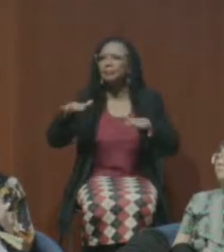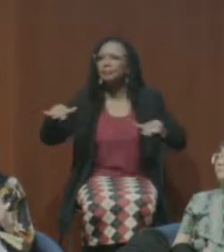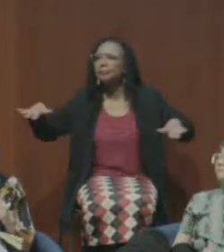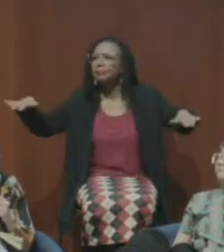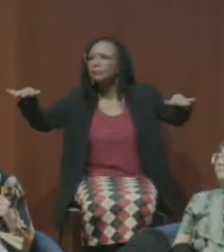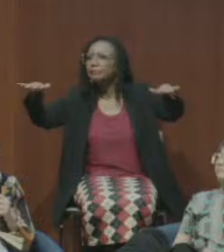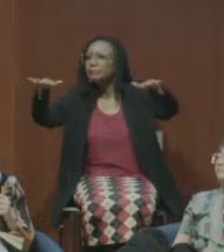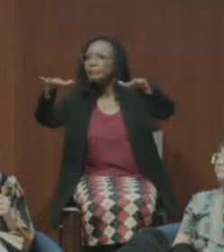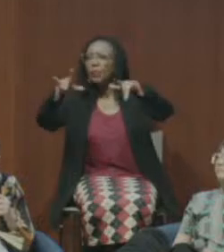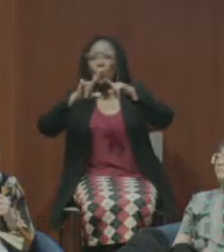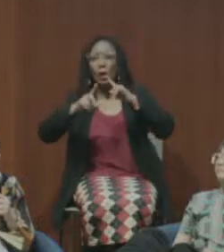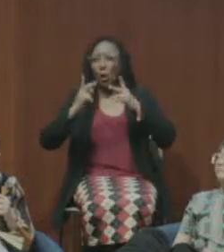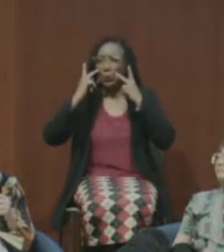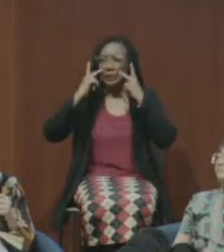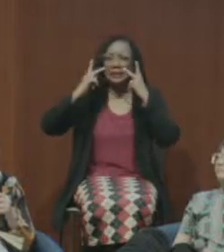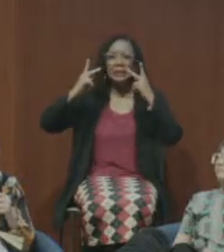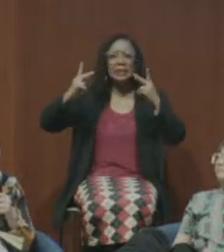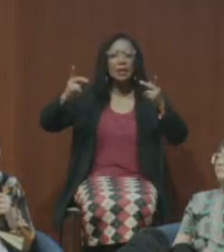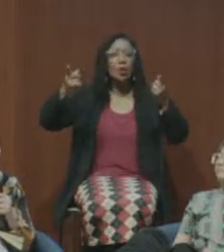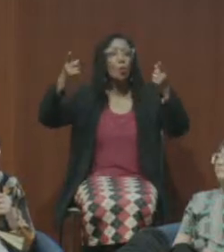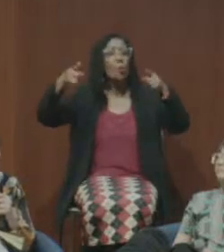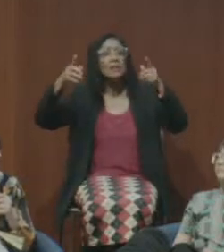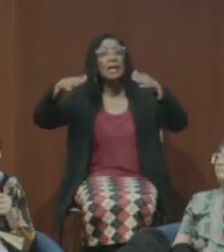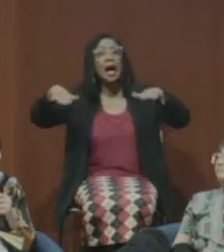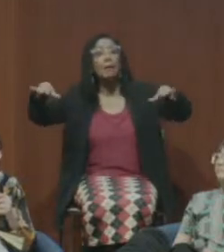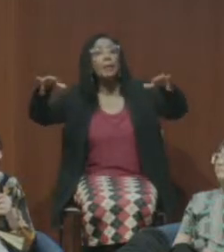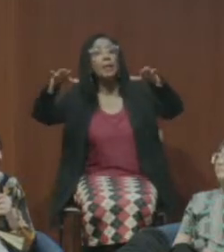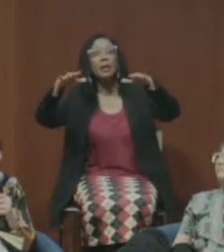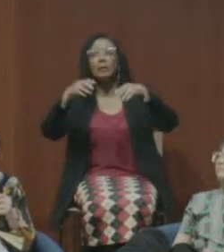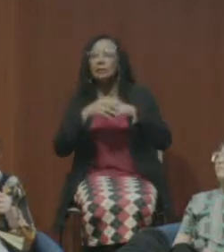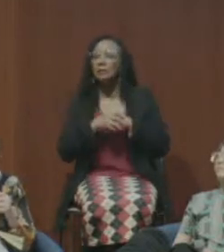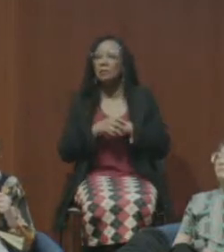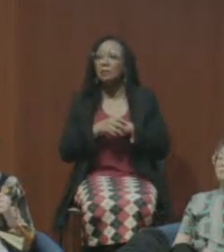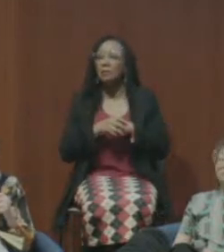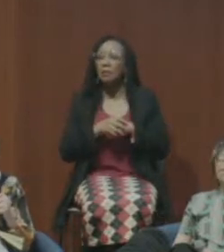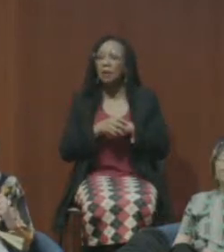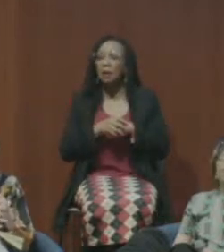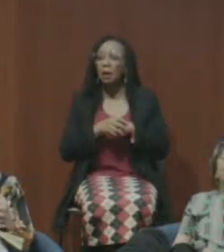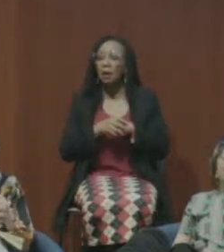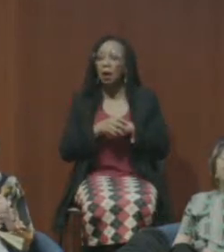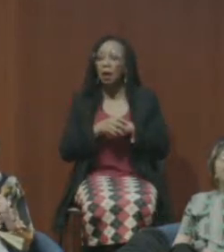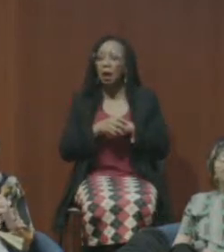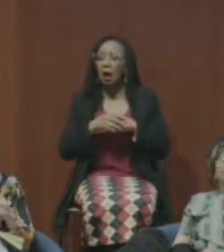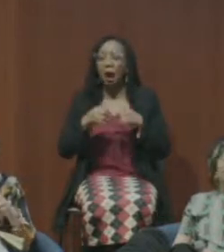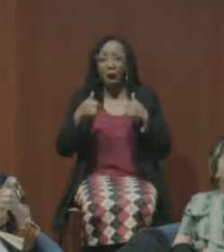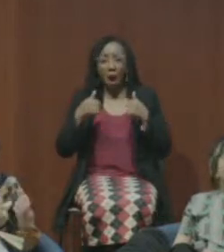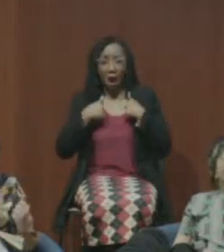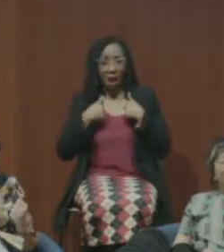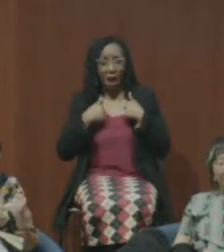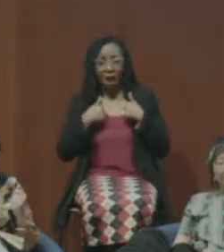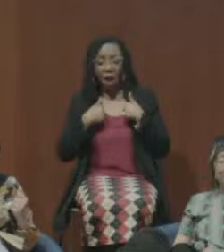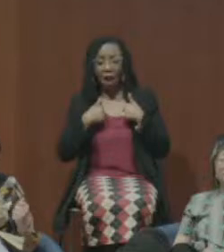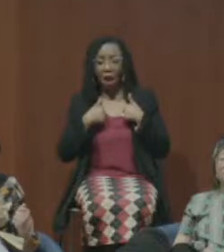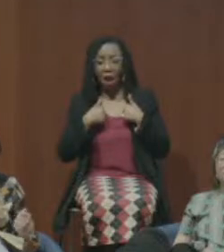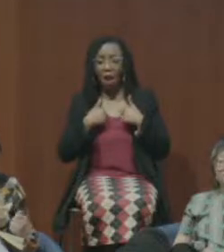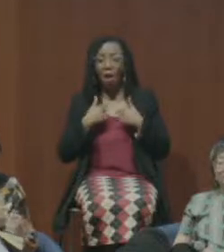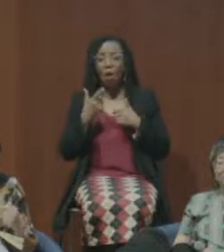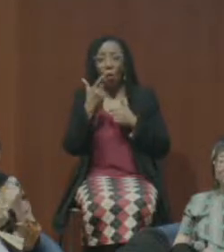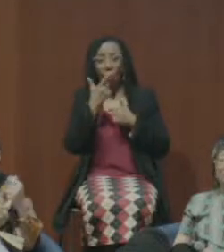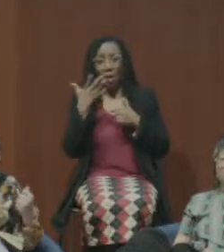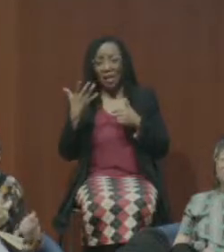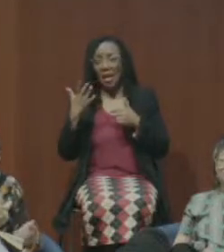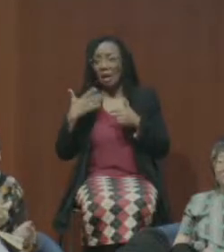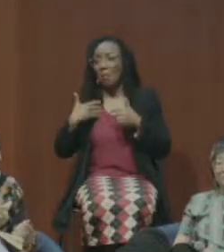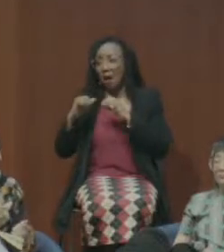we don't see what Rawan Abu Da'a has told her daughter? And one of the imagination exercises that